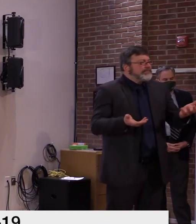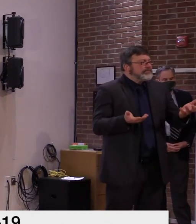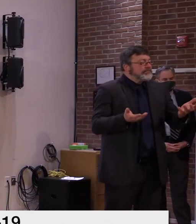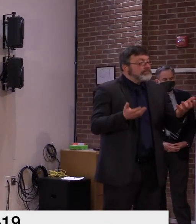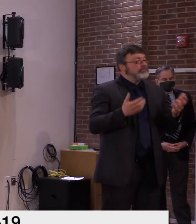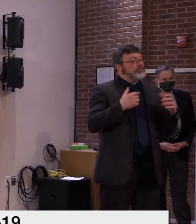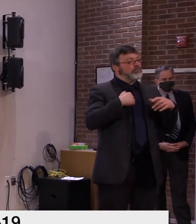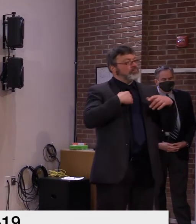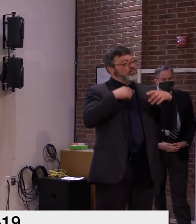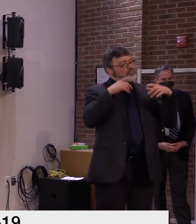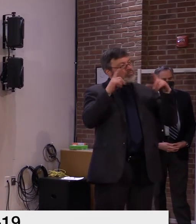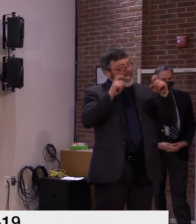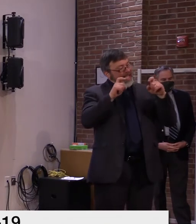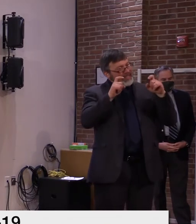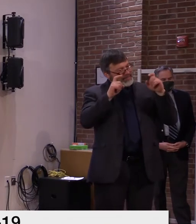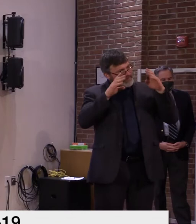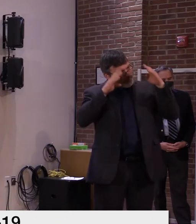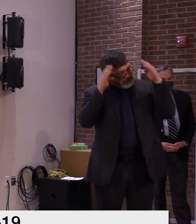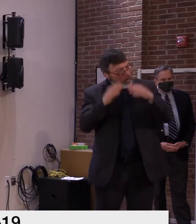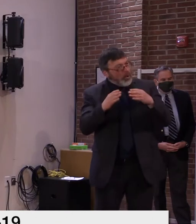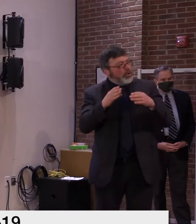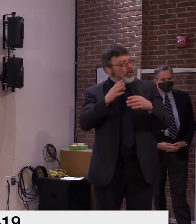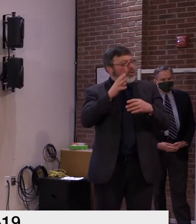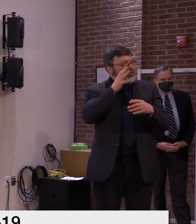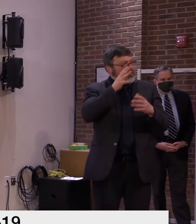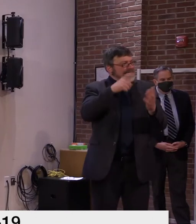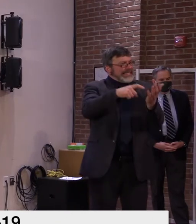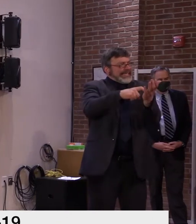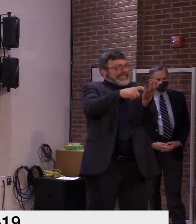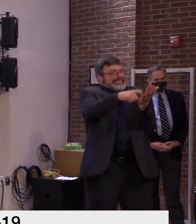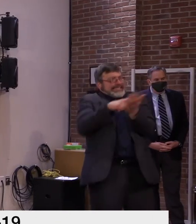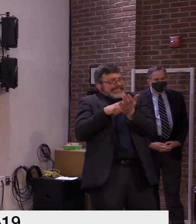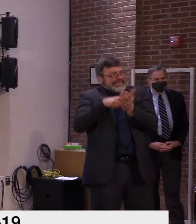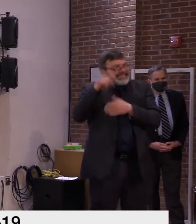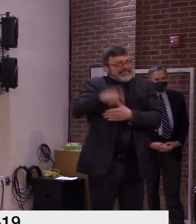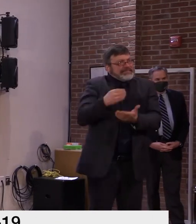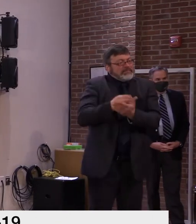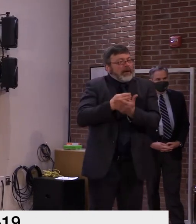we're really much better off than we were maybe before we headed in.